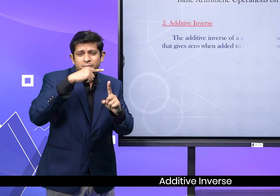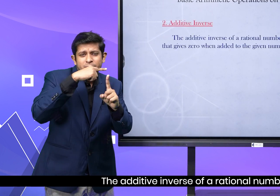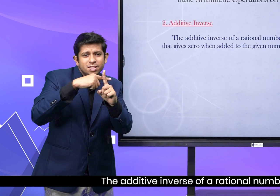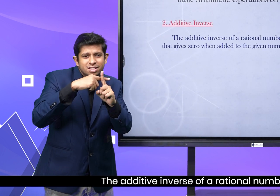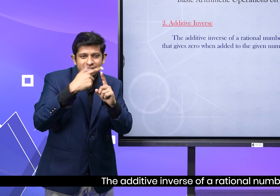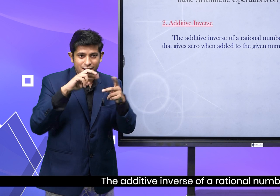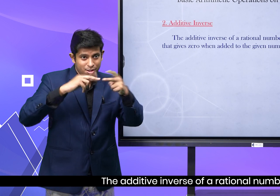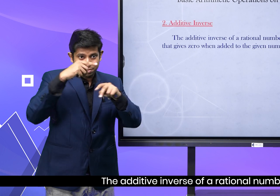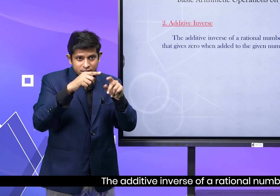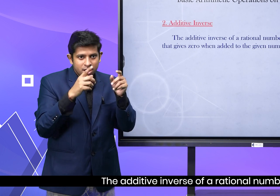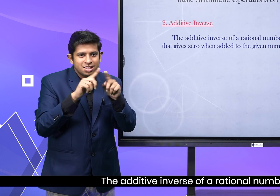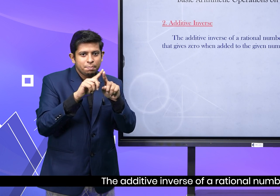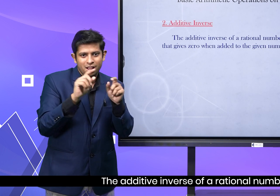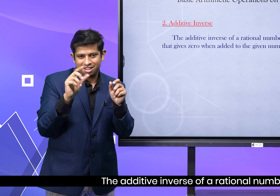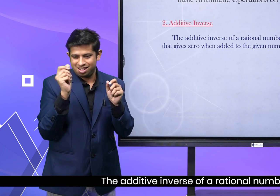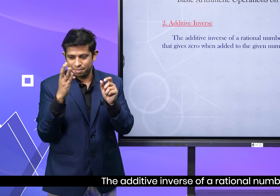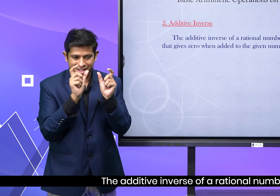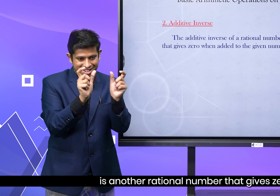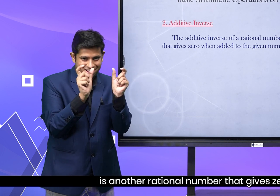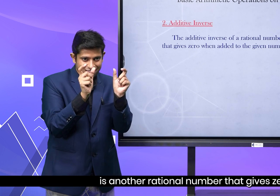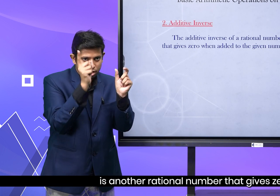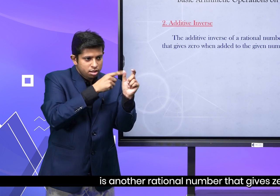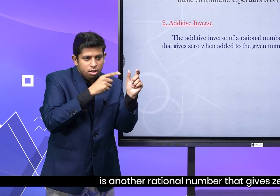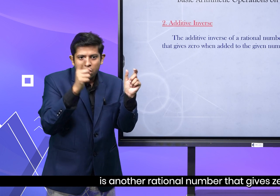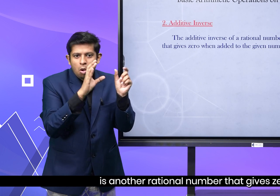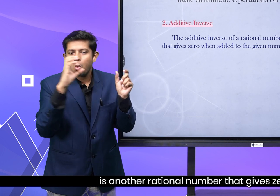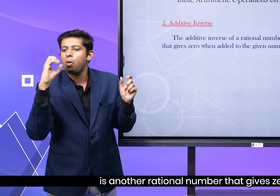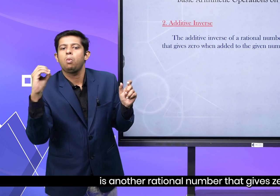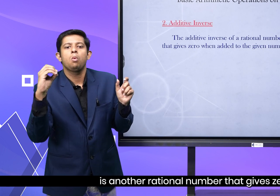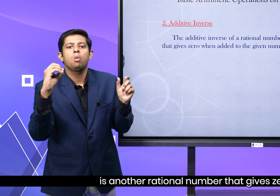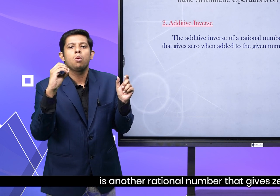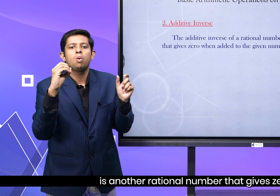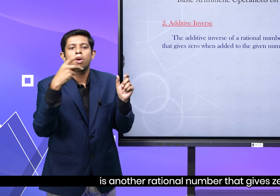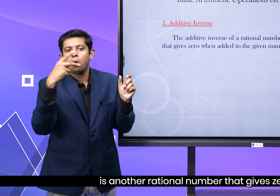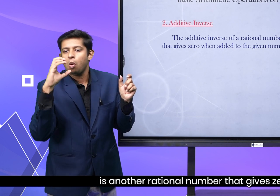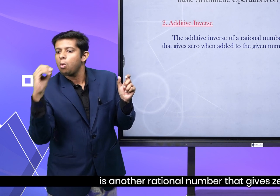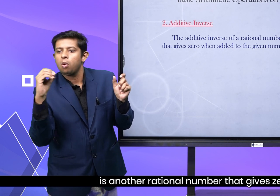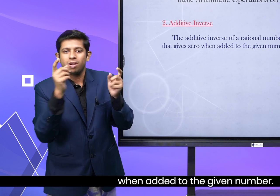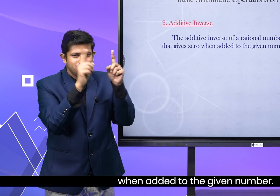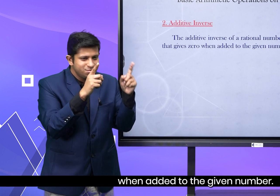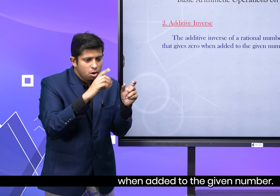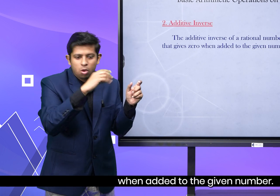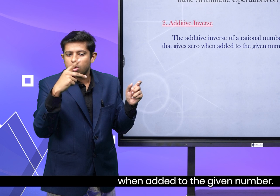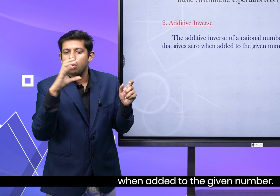The additive inverse of a rational number is another rational number that gives 0 when added to the given